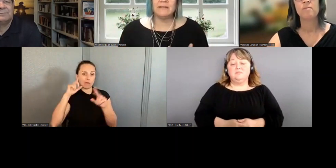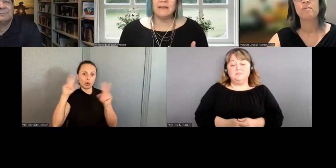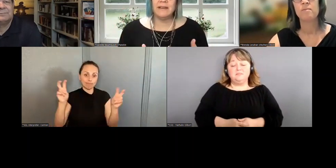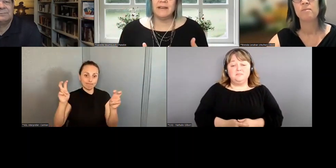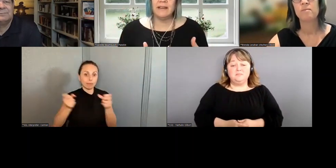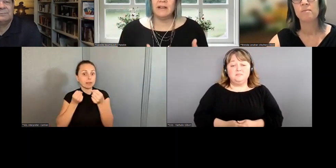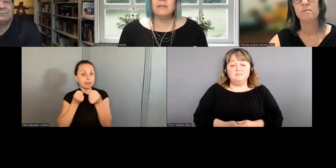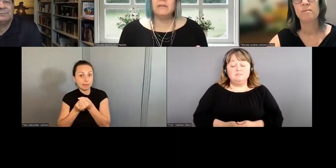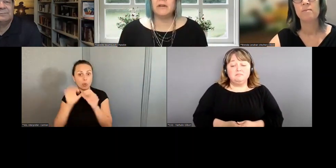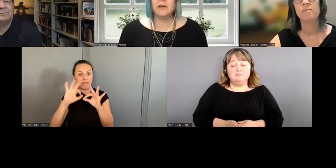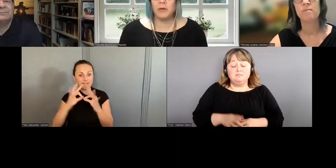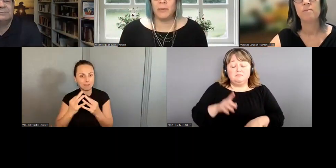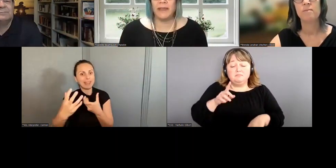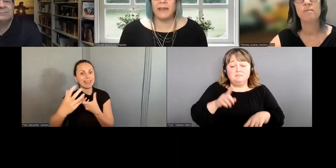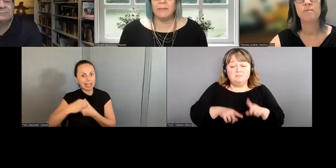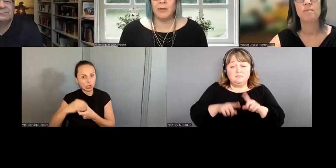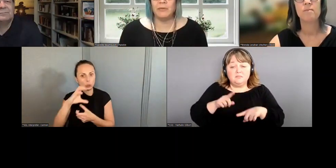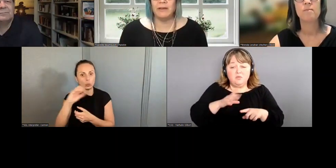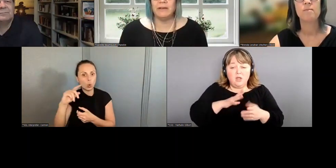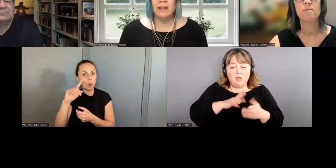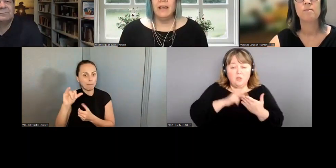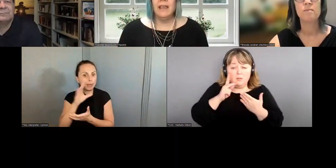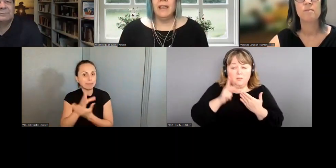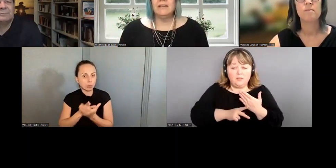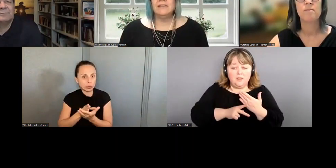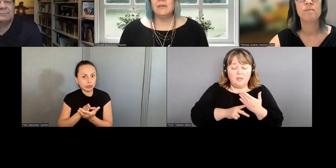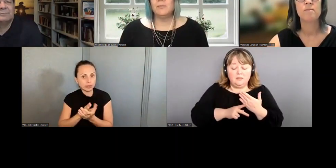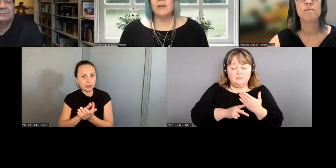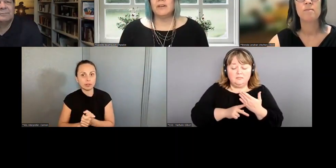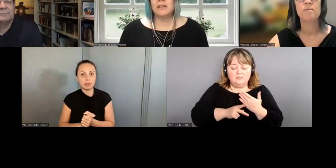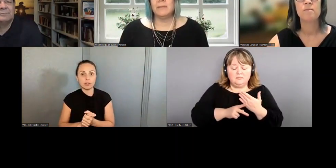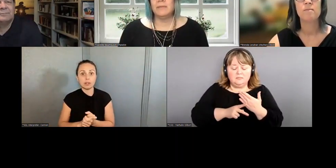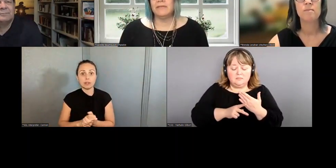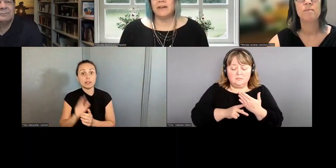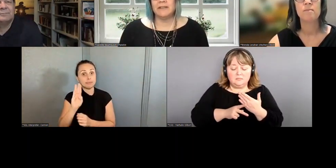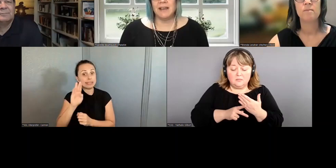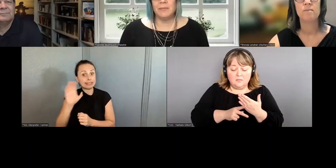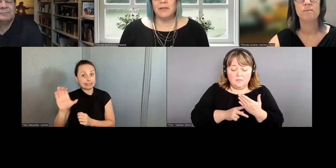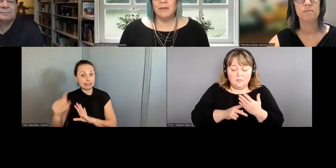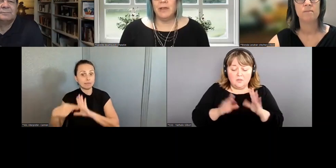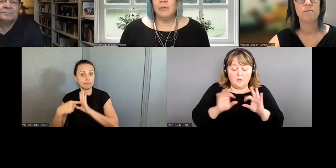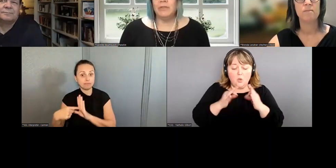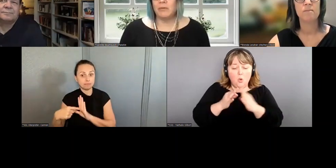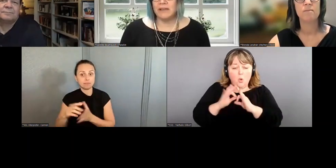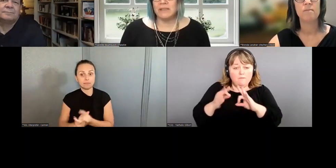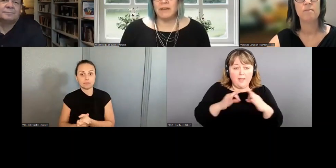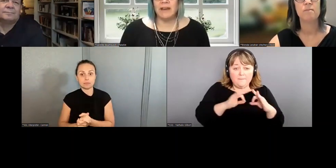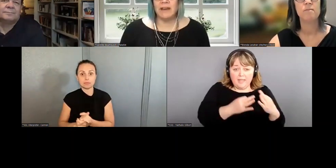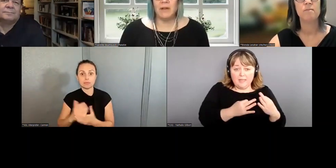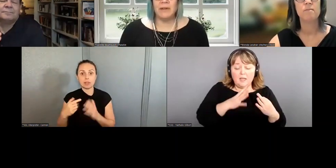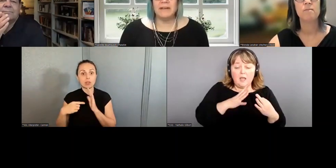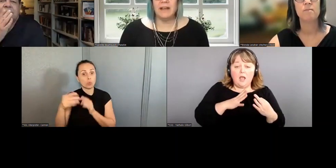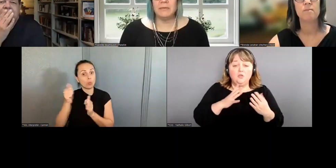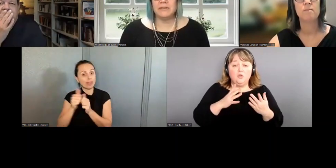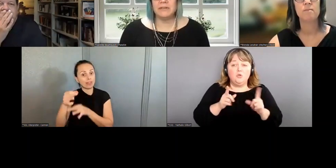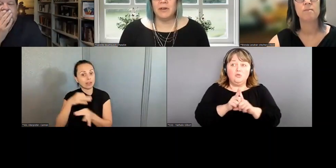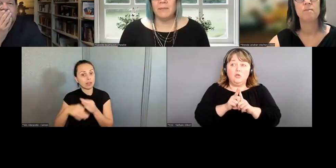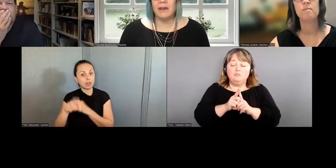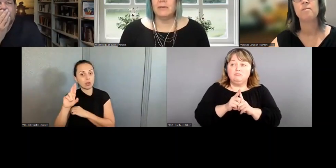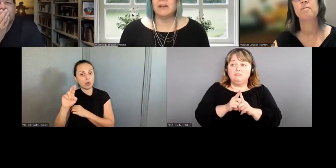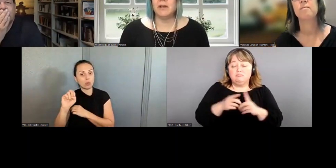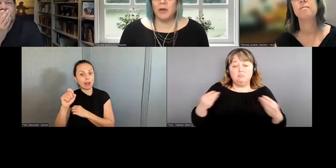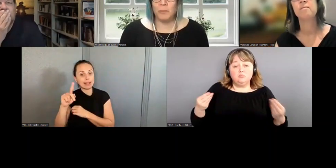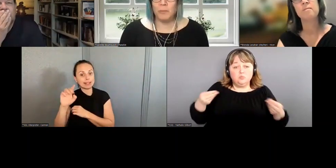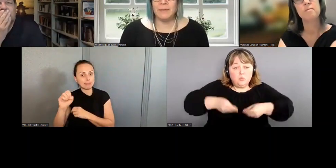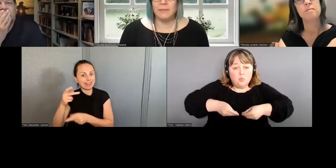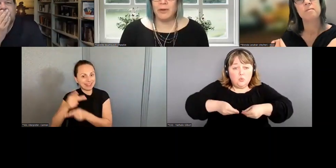families include a copay component. And so in British Columbia, for example, with our respite care while my daughter was growing up, there